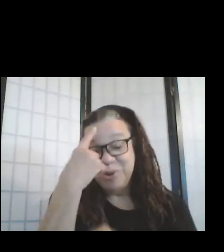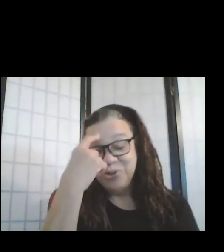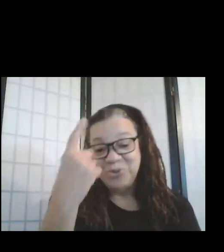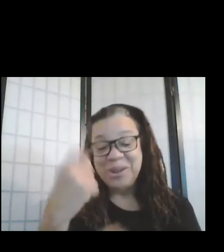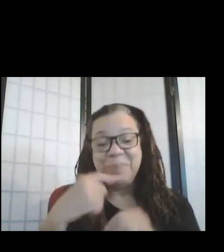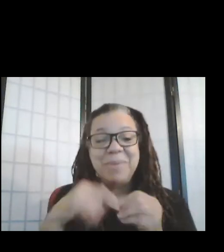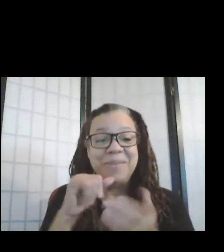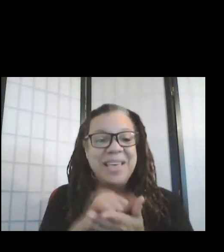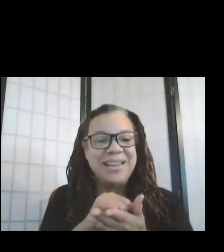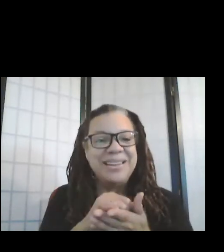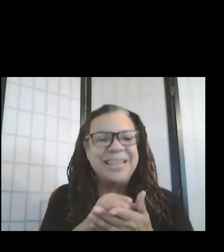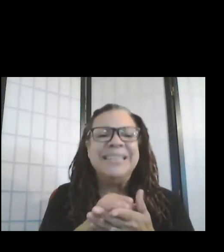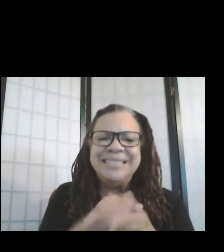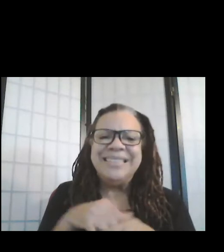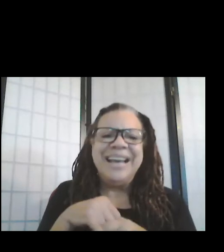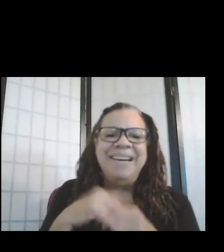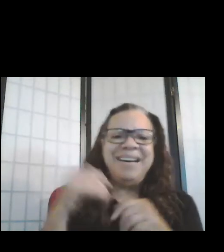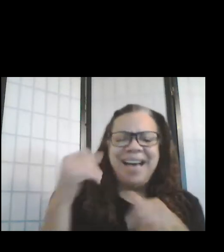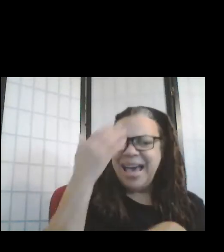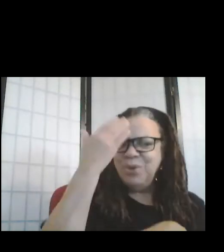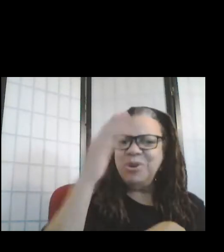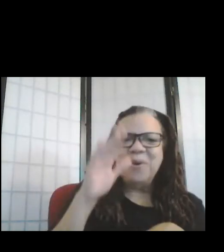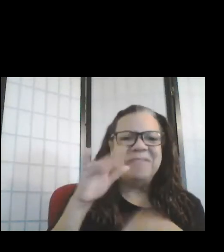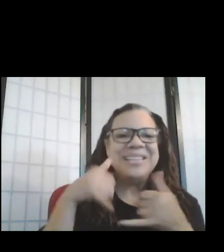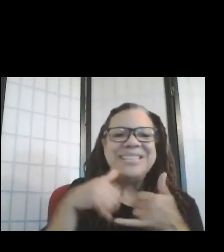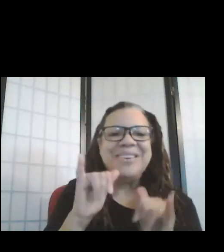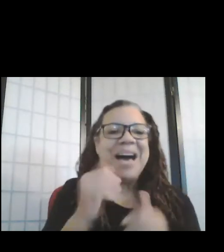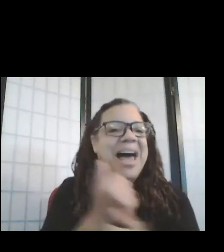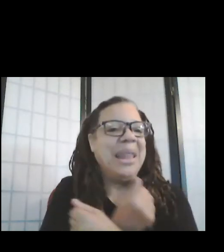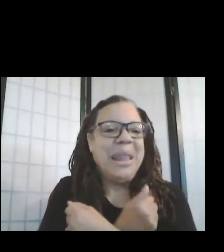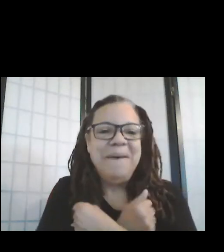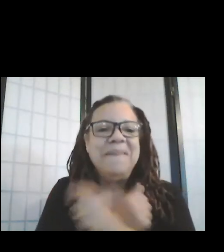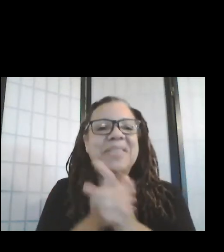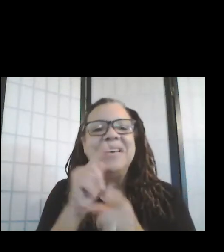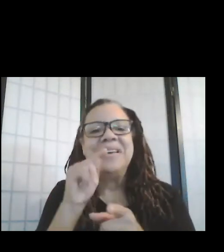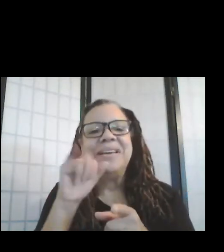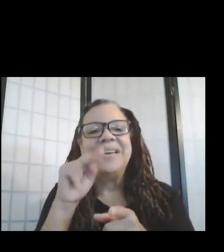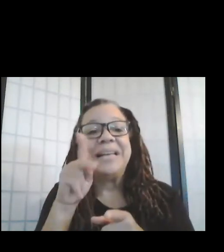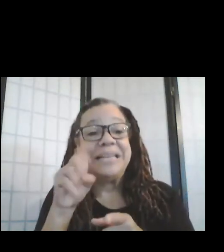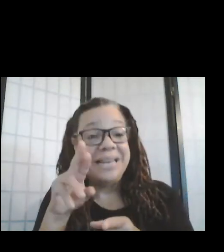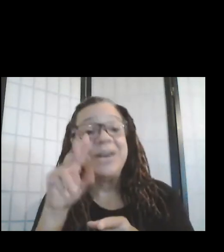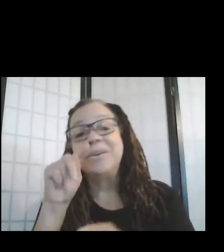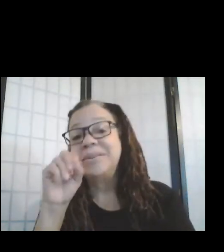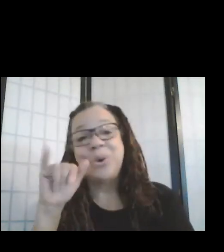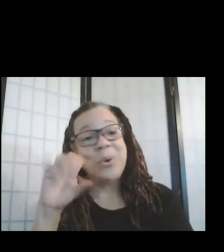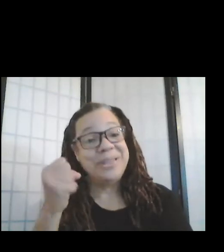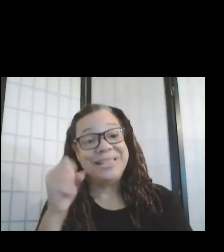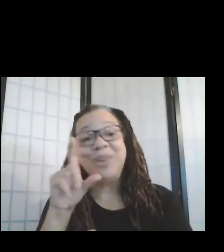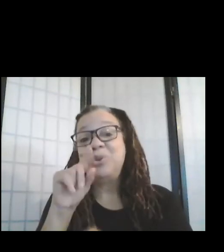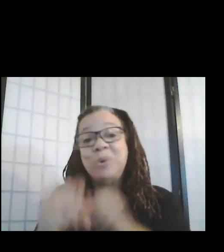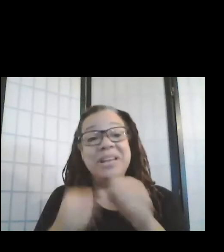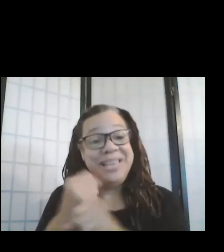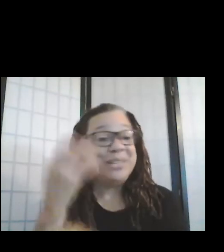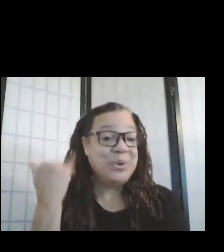They still have them? Oh I my God, don't know. I They love do? Tinker Toys. I know they had them 20 years ago. Yeah.